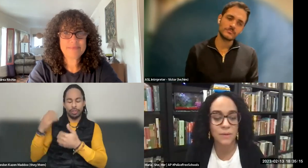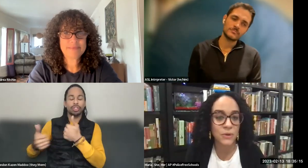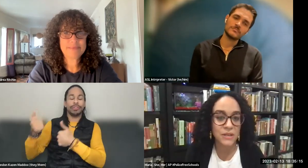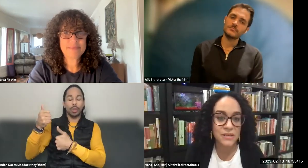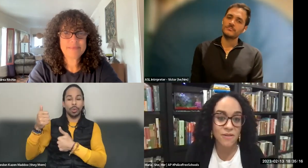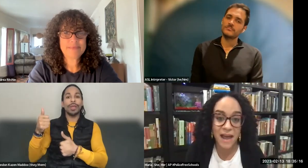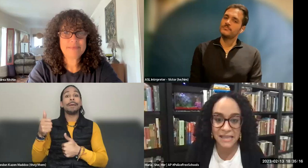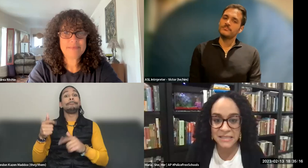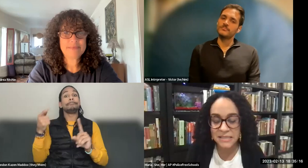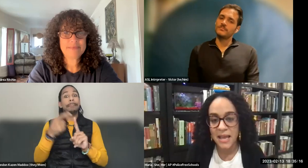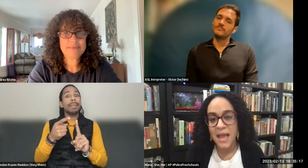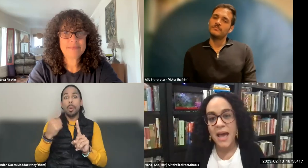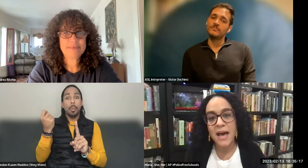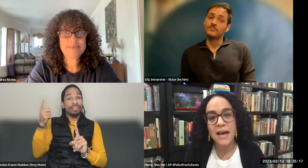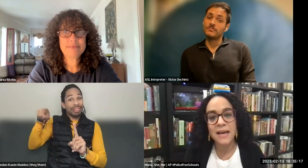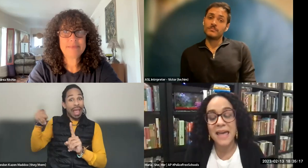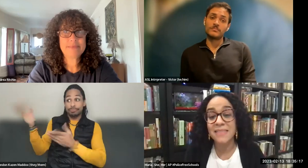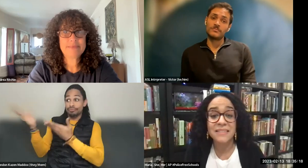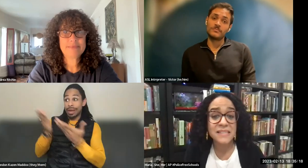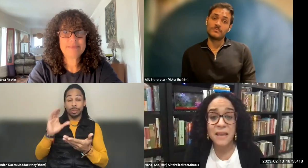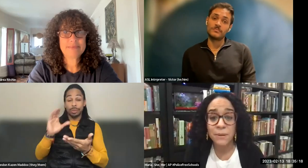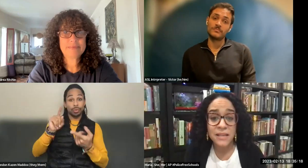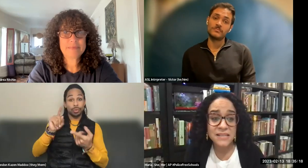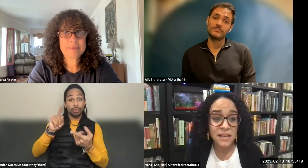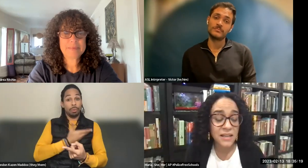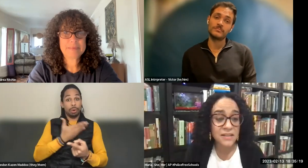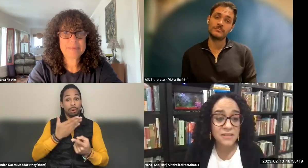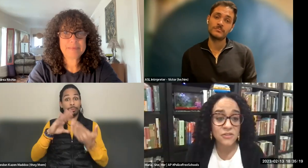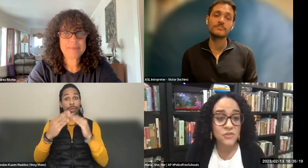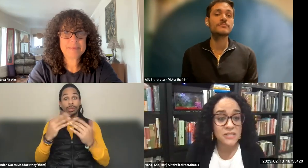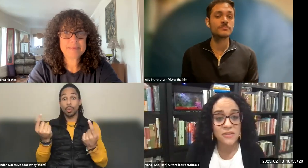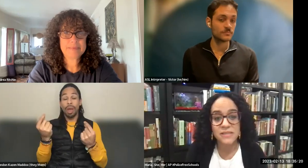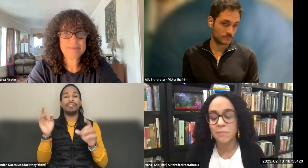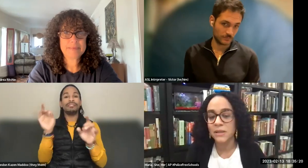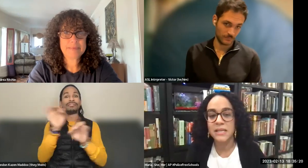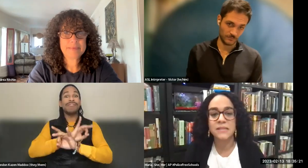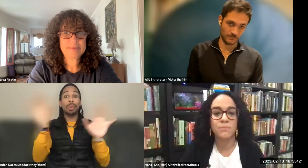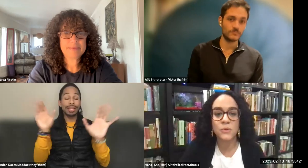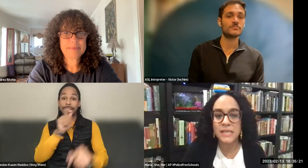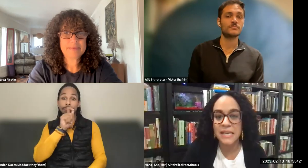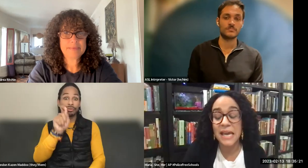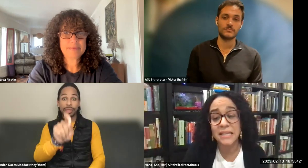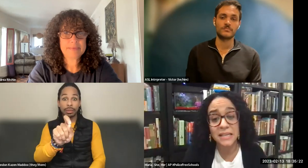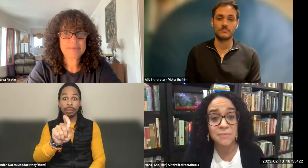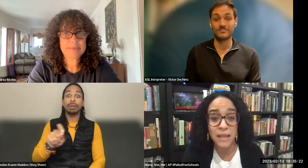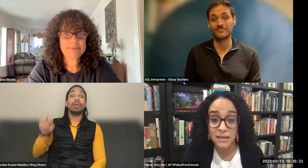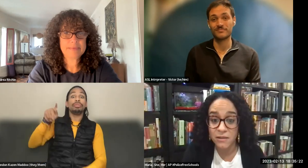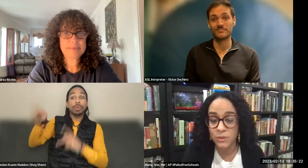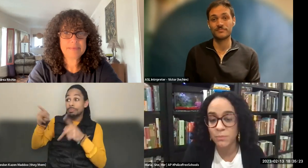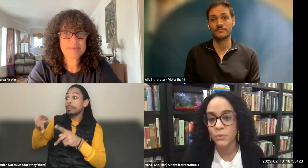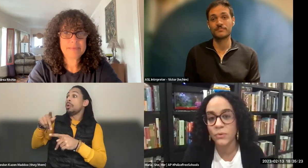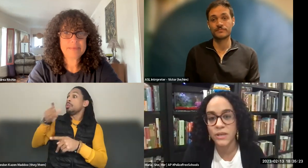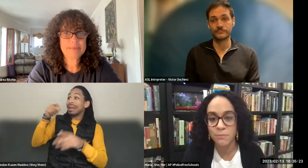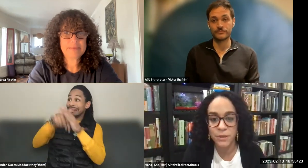schools and communities are violence. And that the same police killing us in the streets are the same police abusing and killing Black